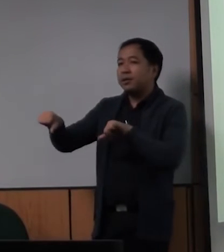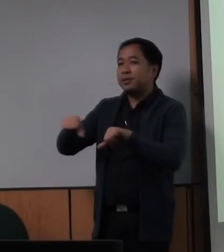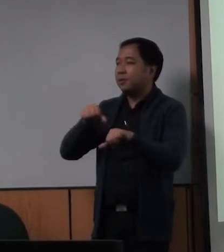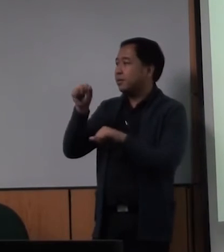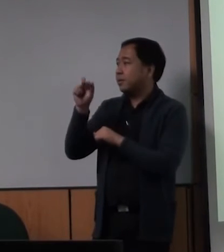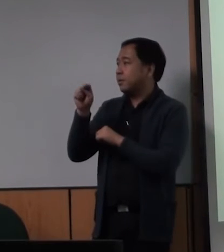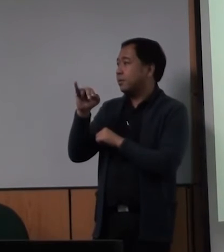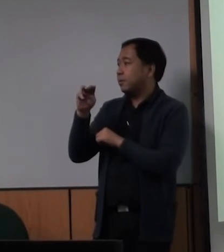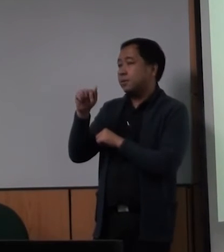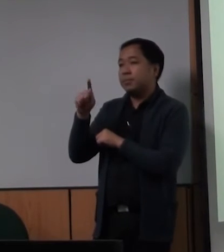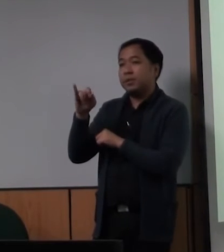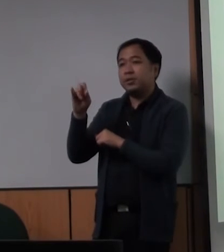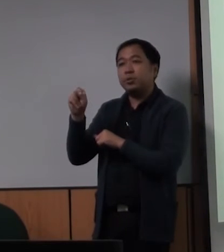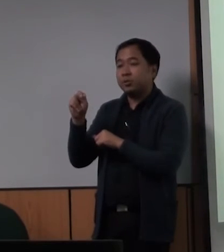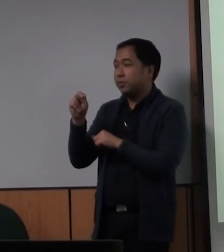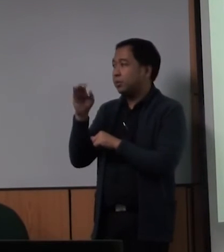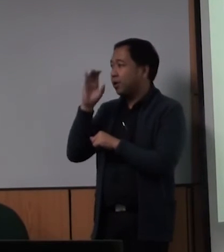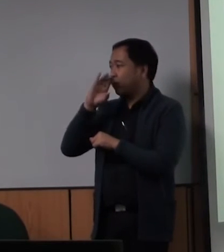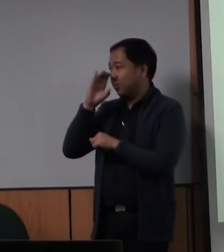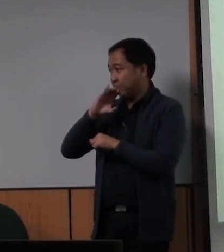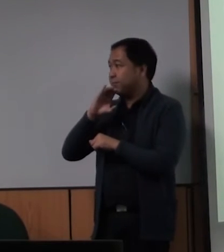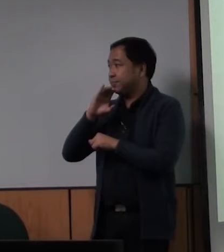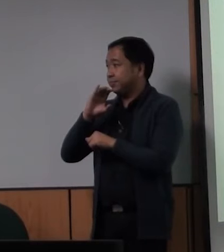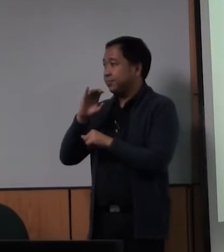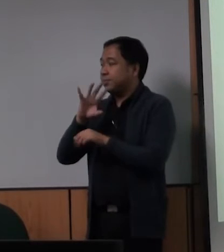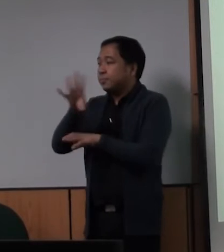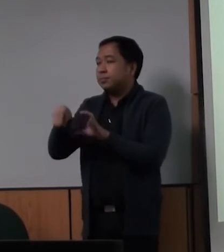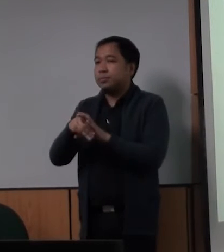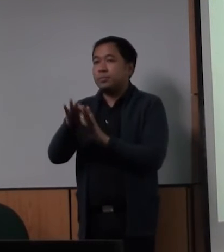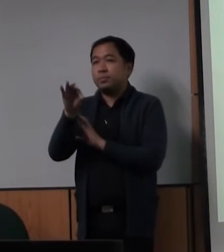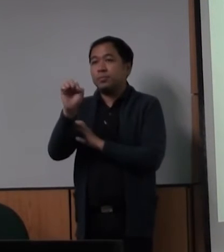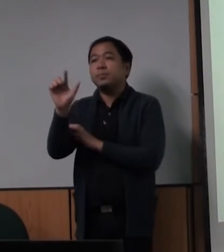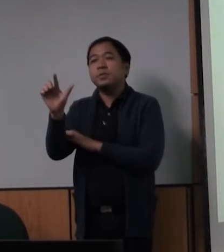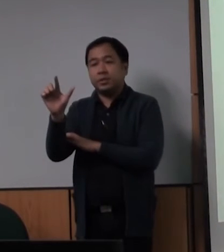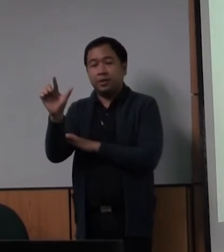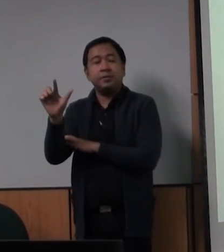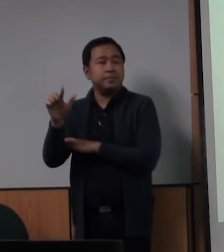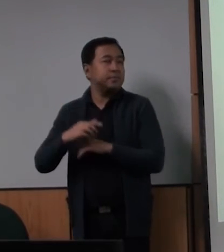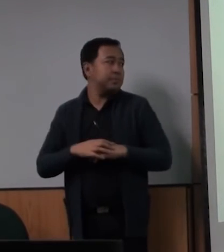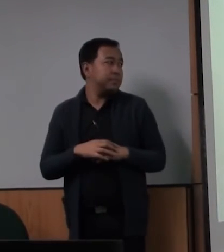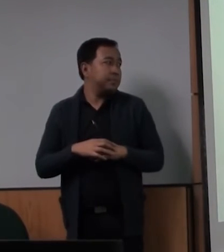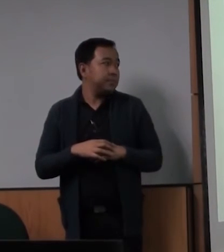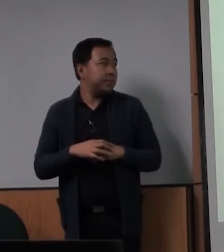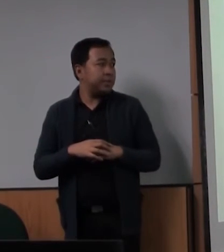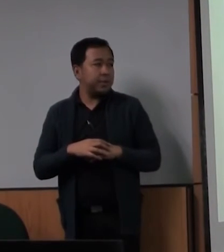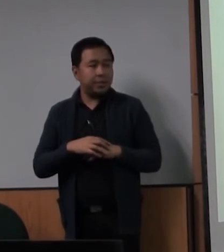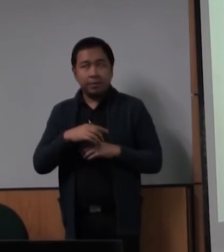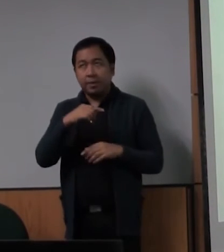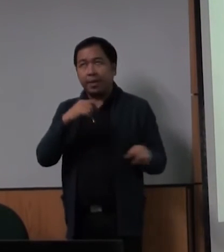then incorporate with the FSL. Because with this year, I think that was the time